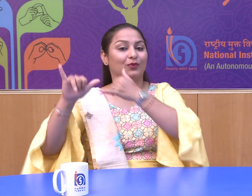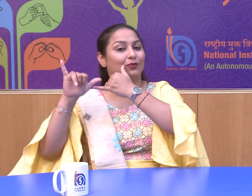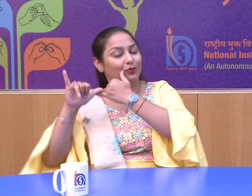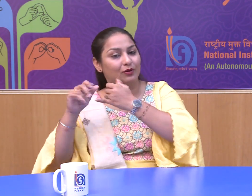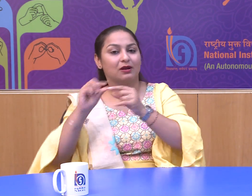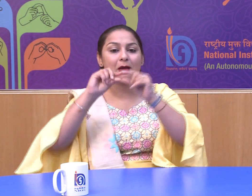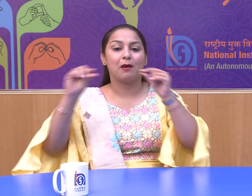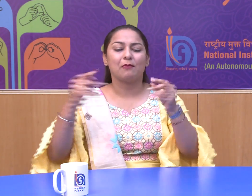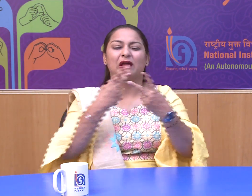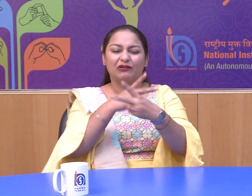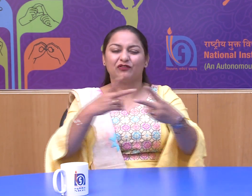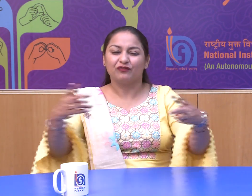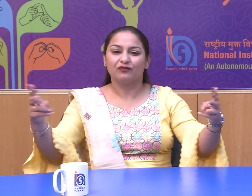pipes, etc., were popular.